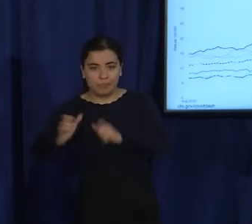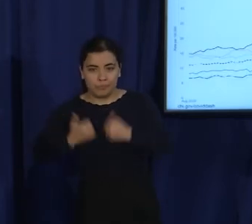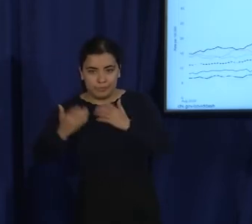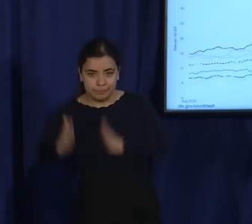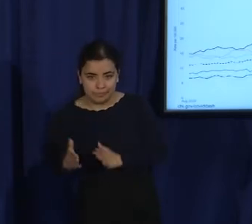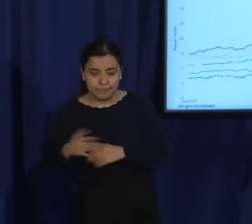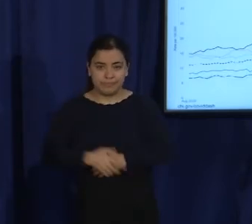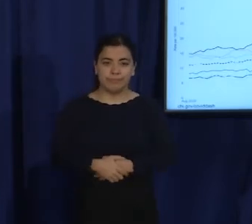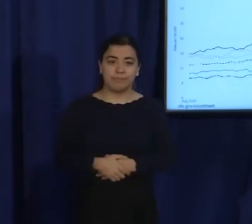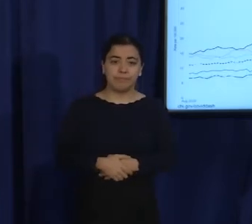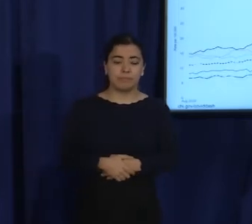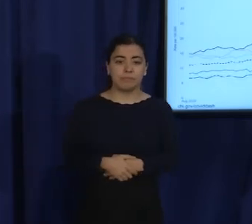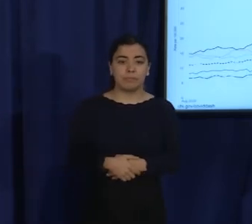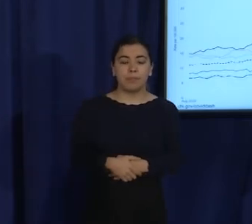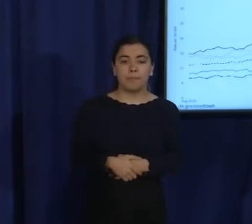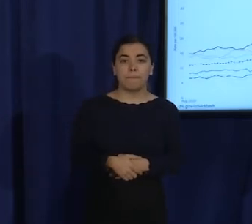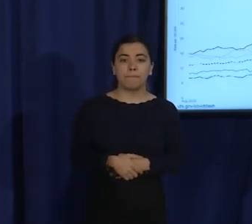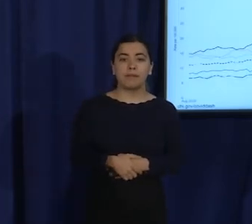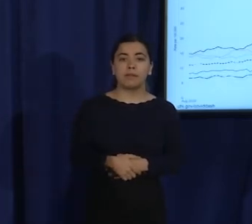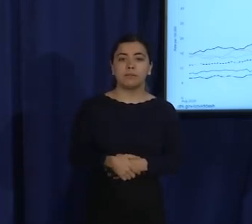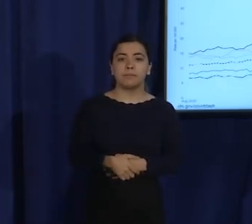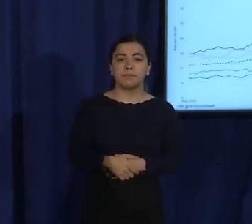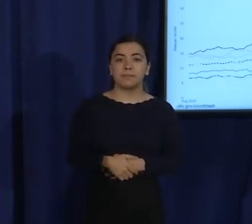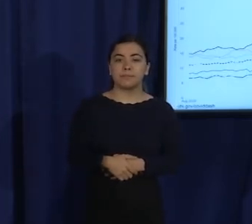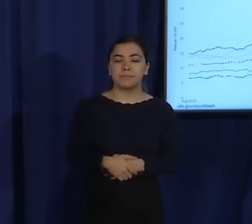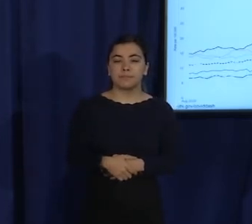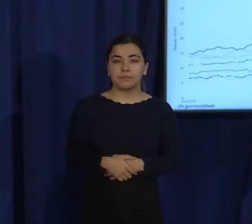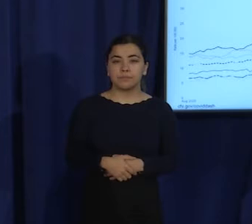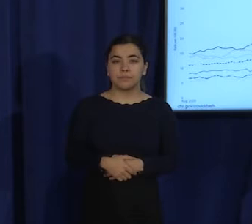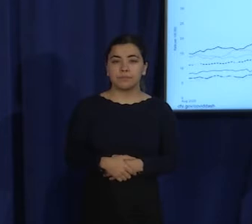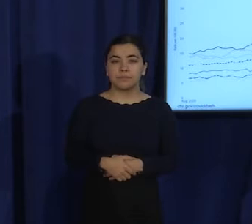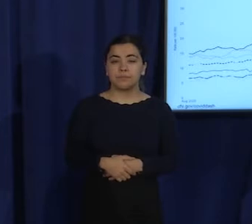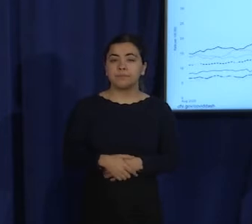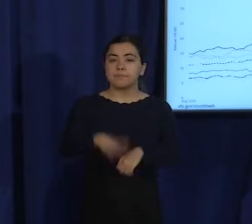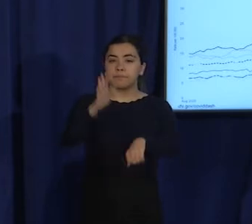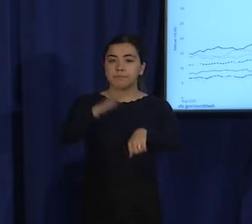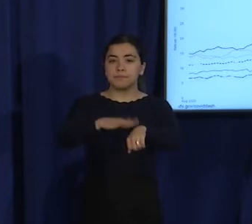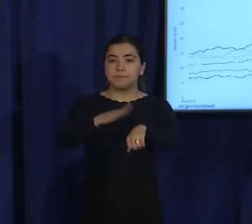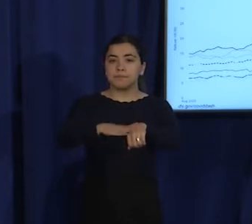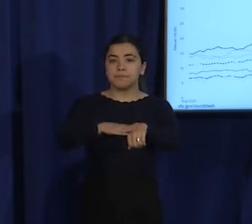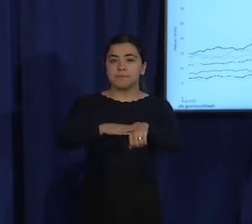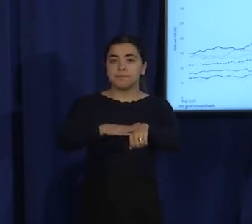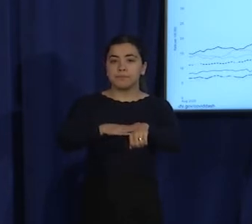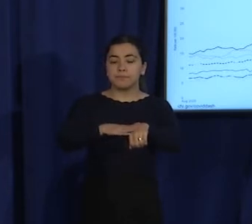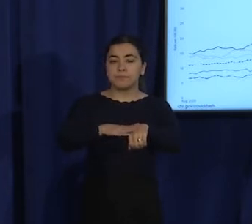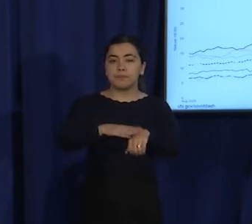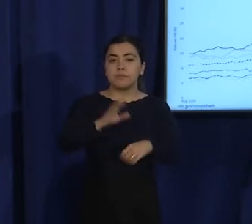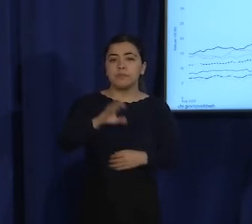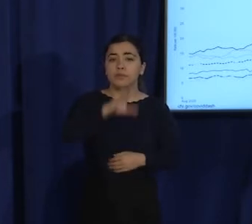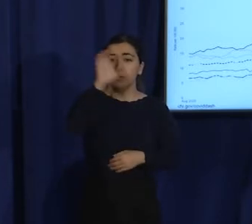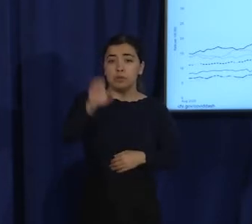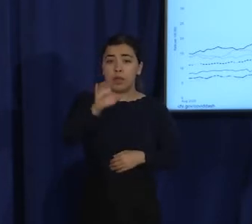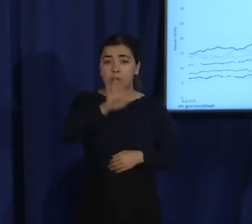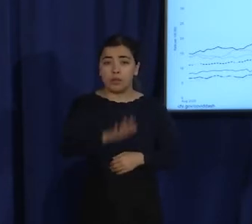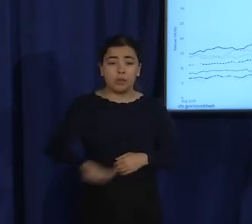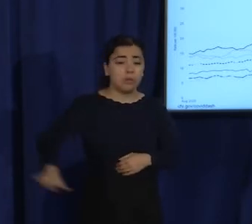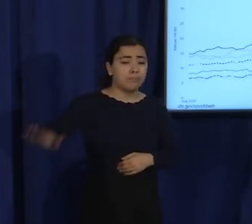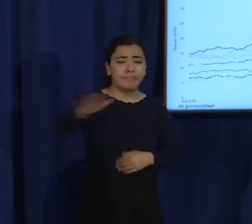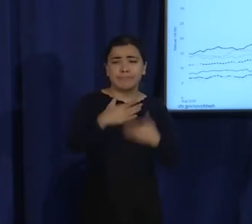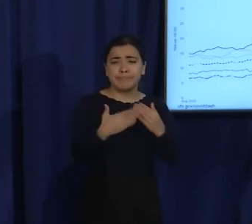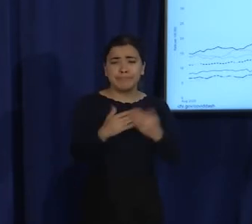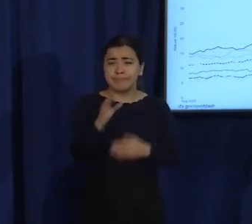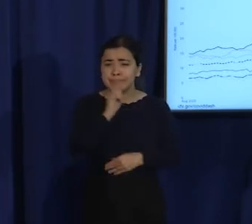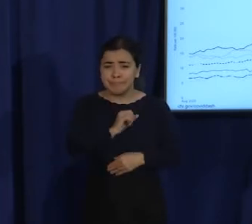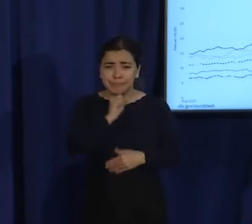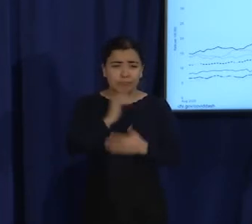Also a severe warning, our Chicago cases have continued to dramatically increase across all age groups, including among